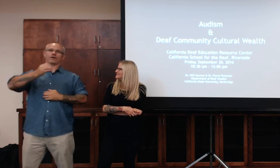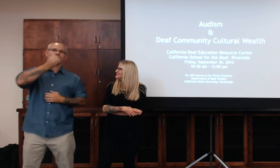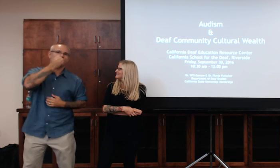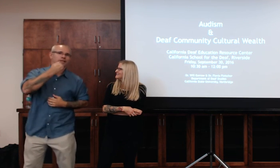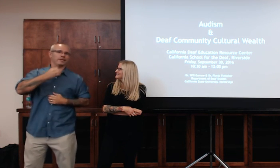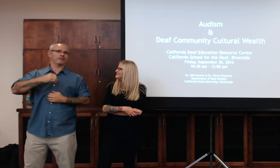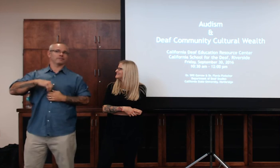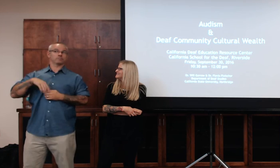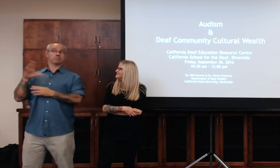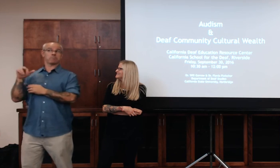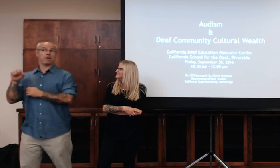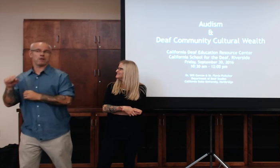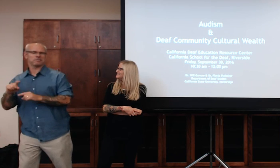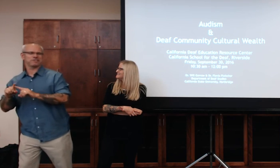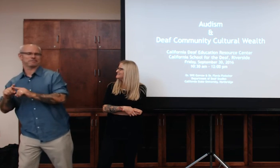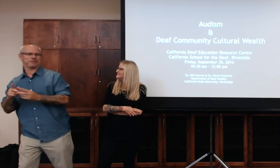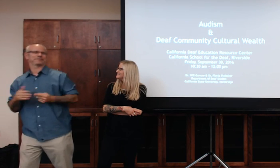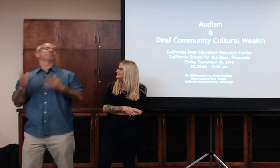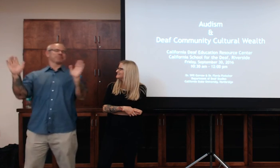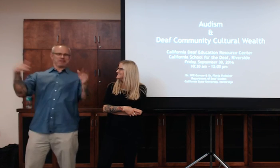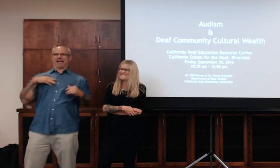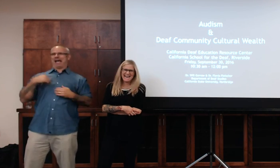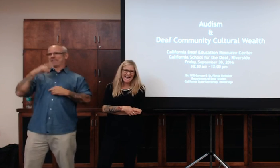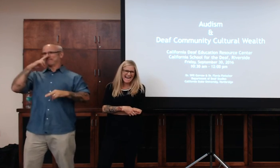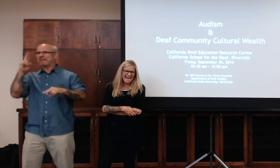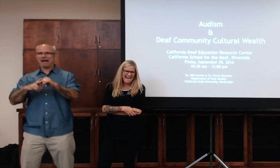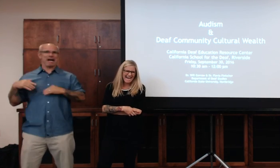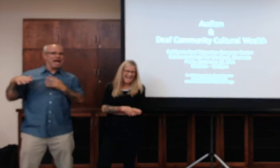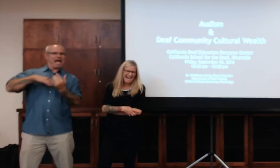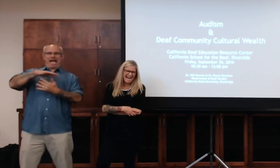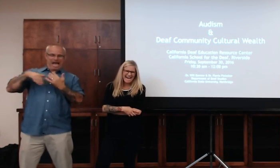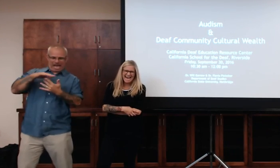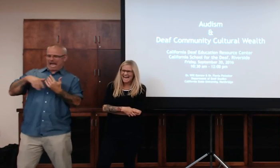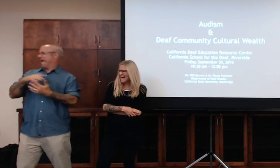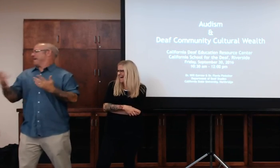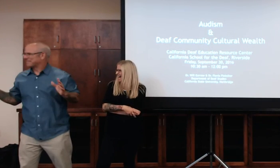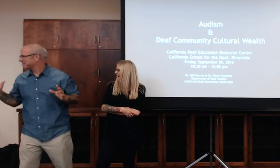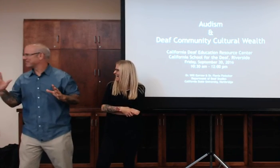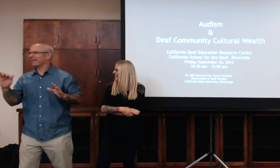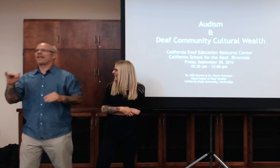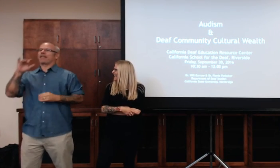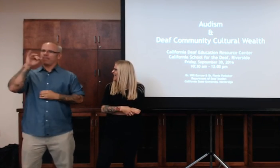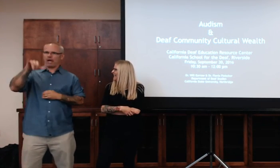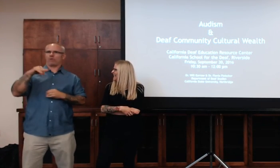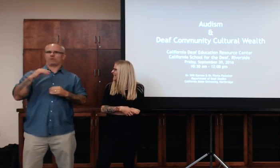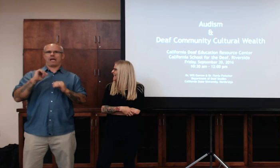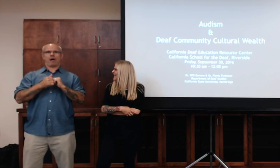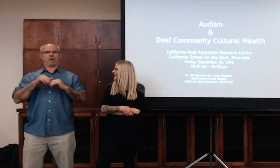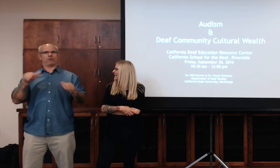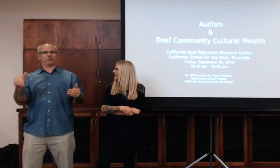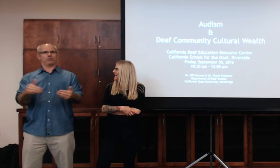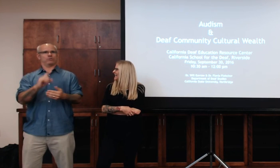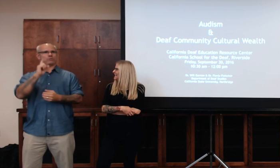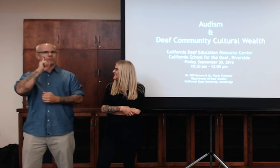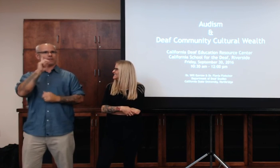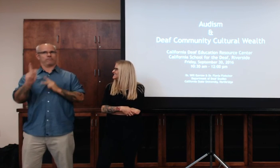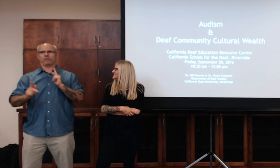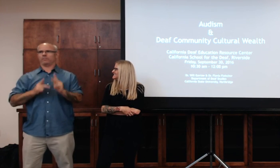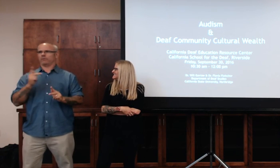was out, grab a bite to eat, different bars, if you will. Anyhow, it was fun. It was a really good time. Meeting a variety of people, and that's how I was